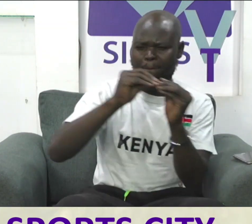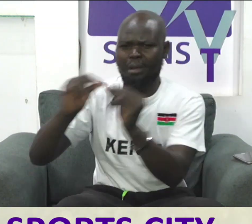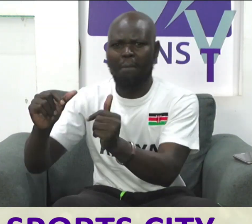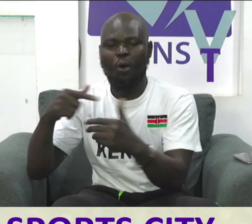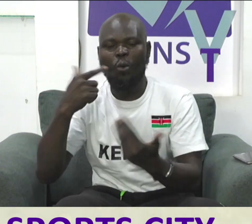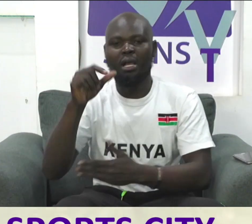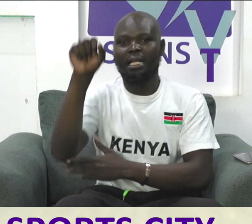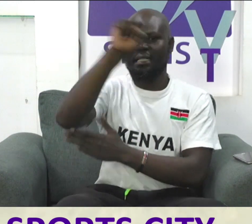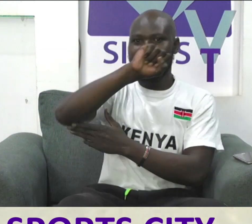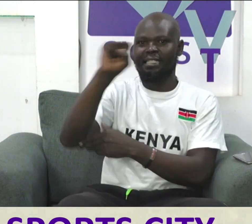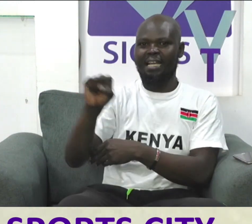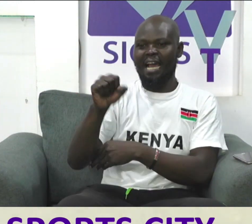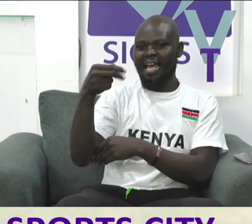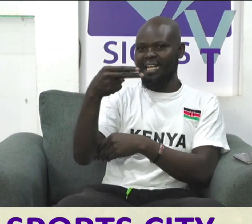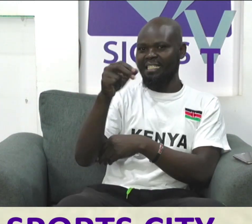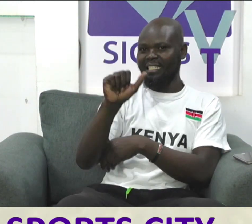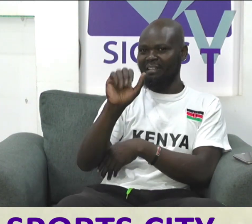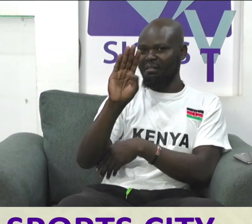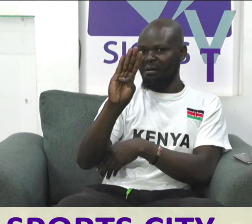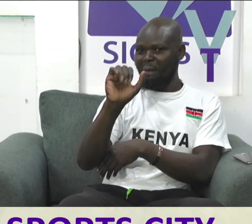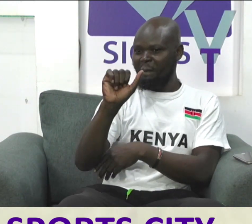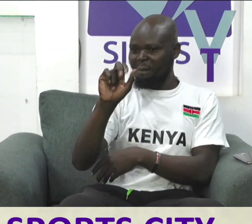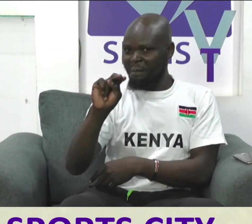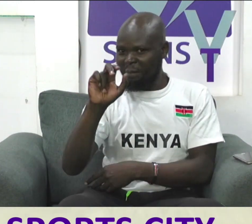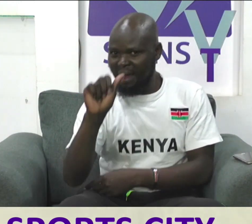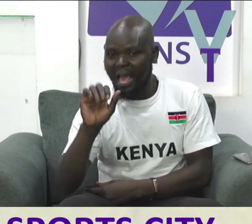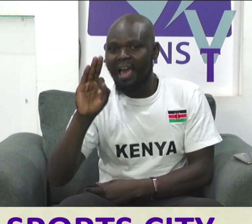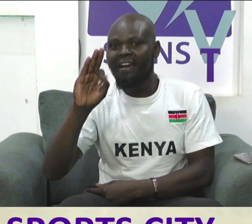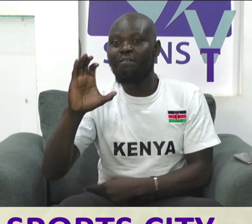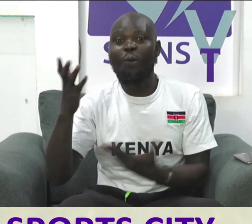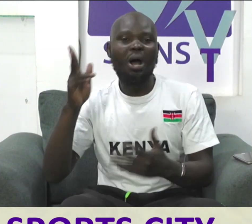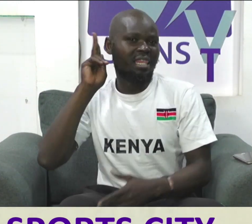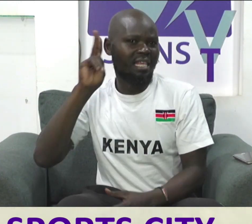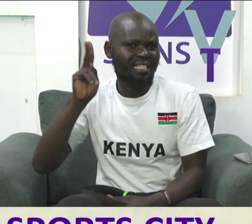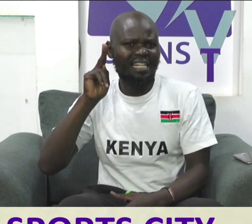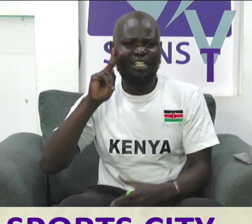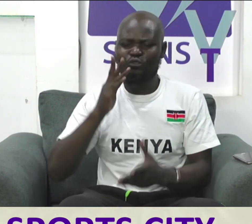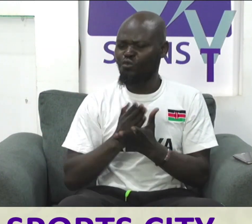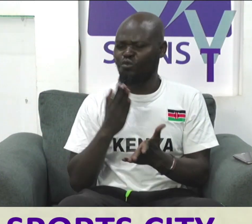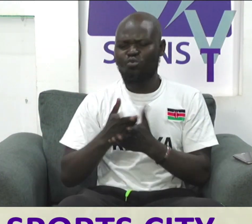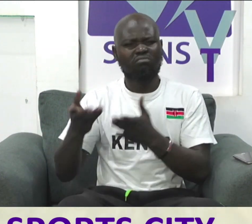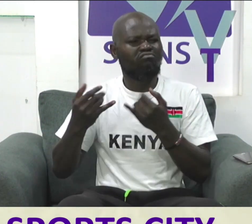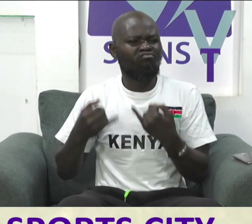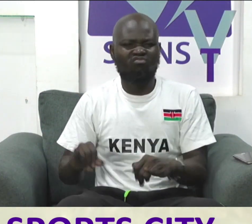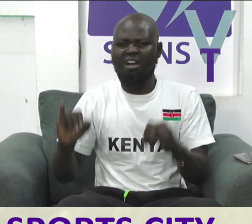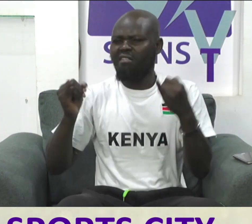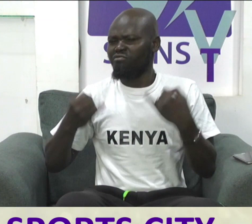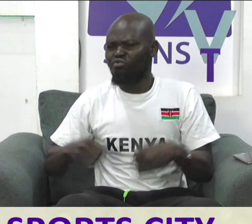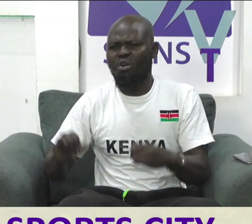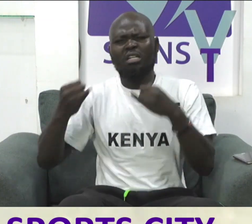playing against Shabana. And Shabana FC is